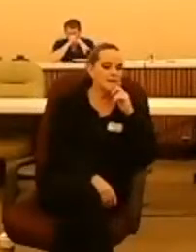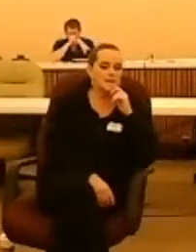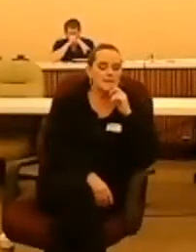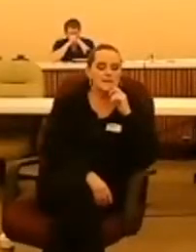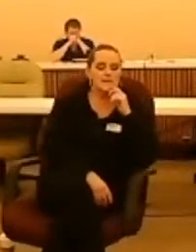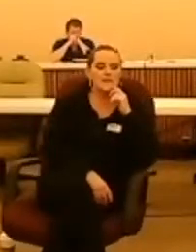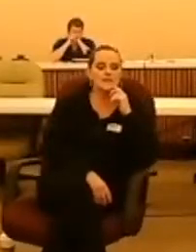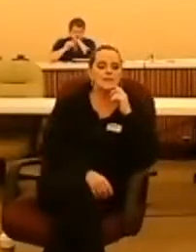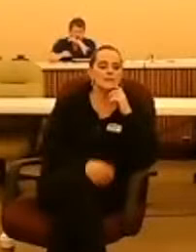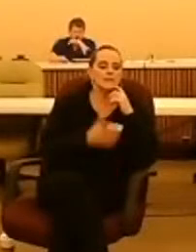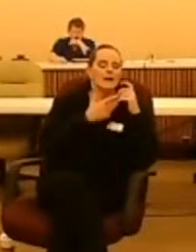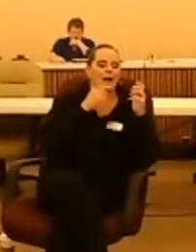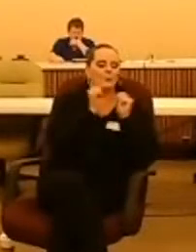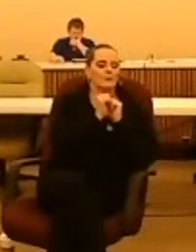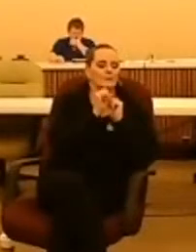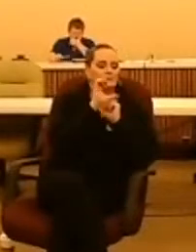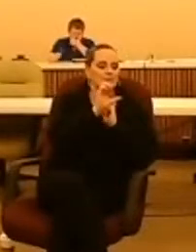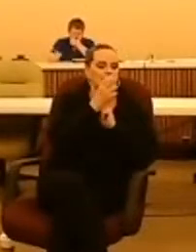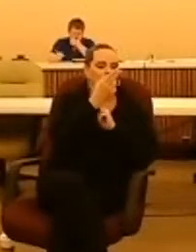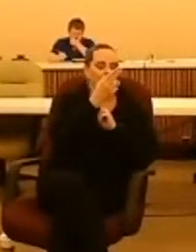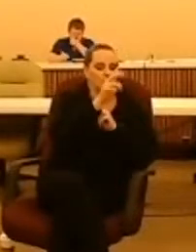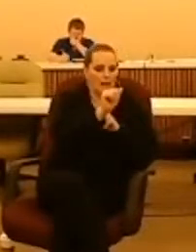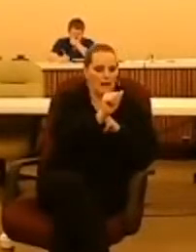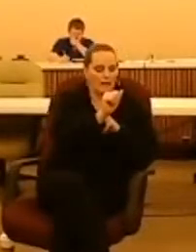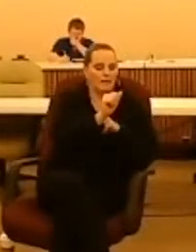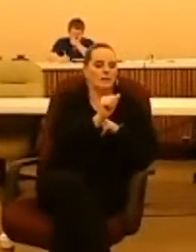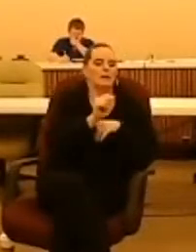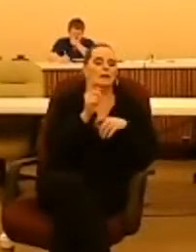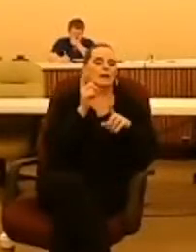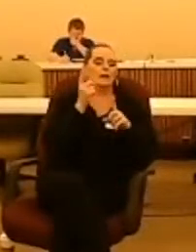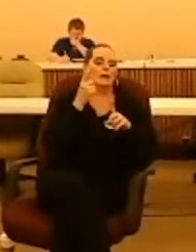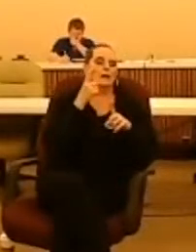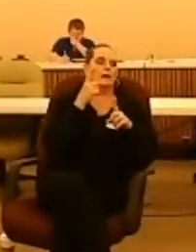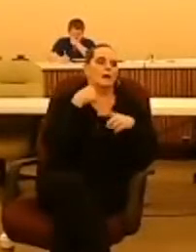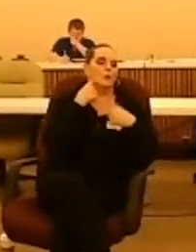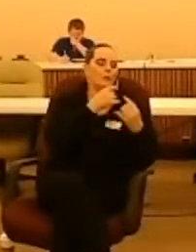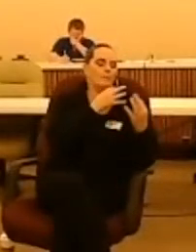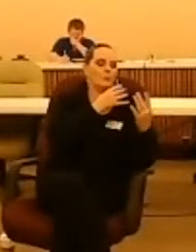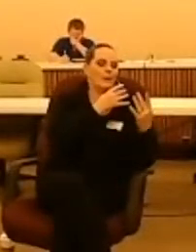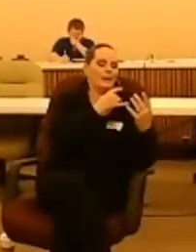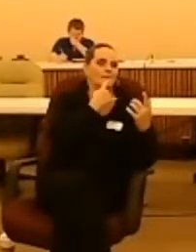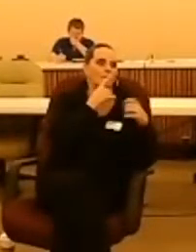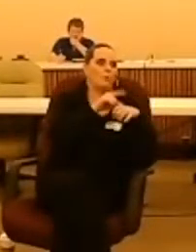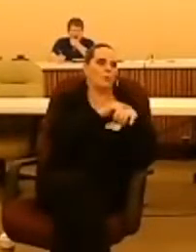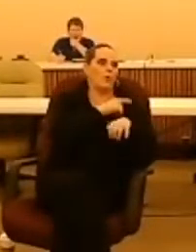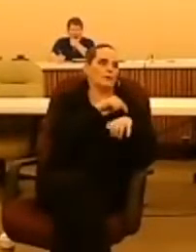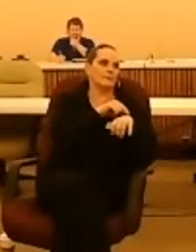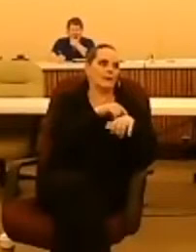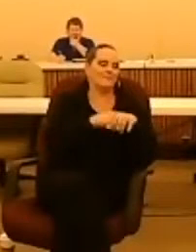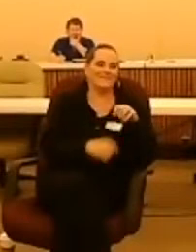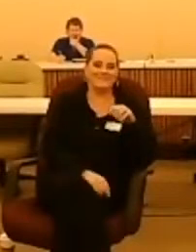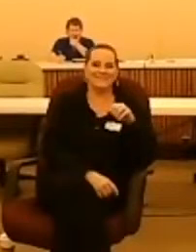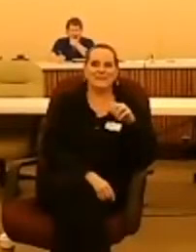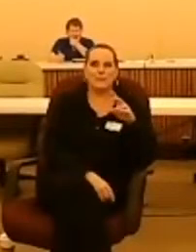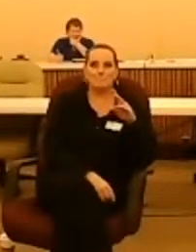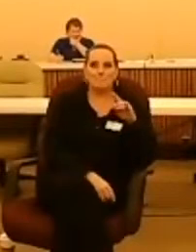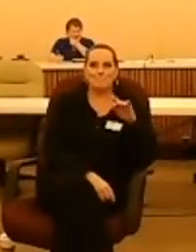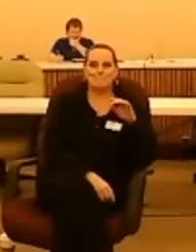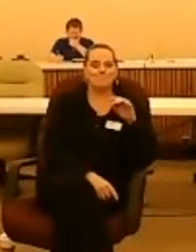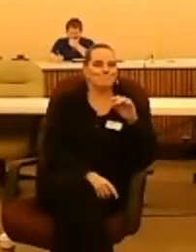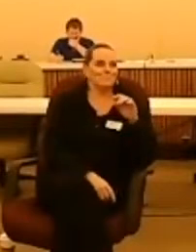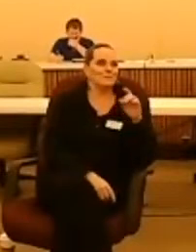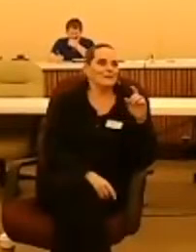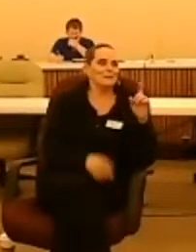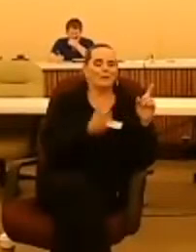with CHA. We've been waiting in the background here for quite some time, so glad to answer